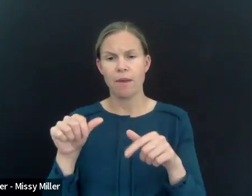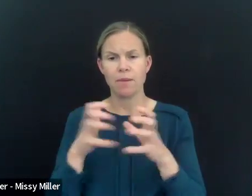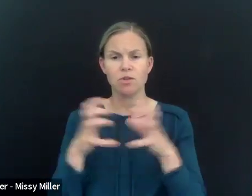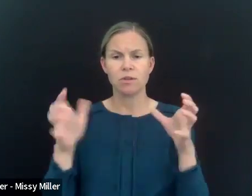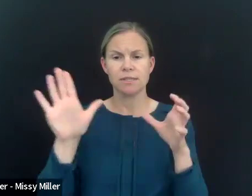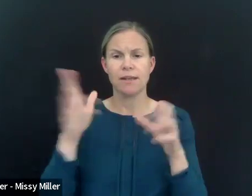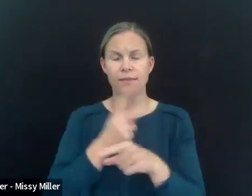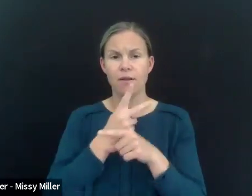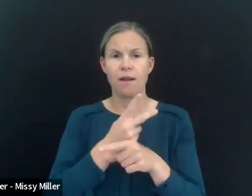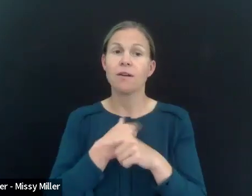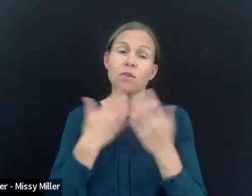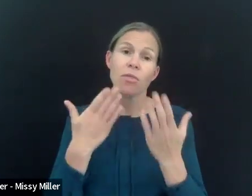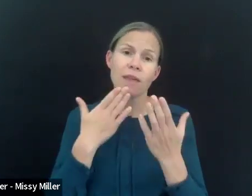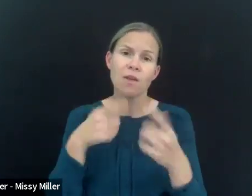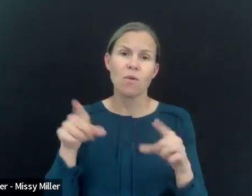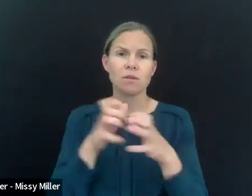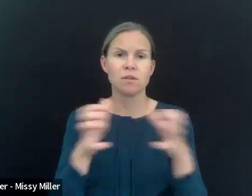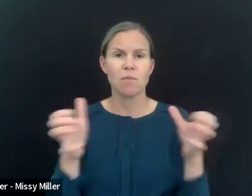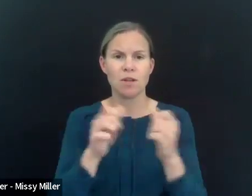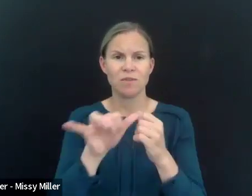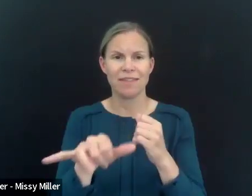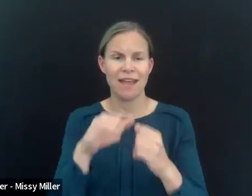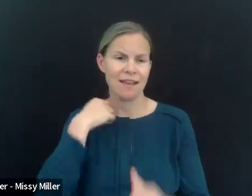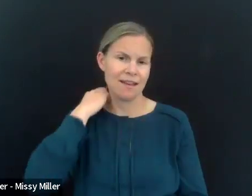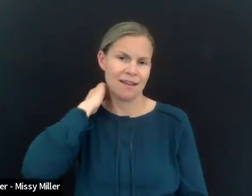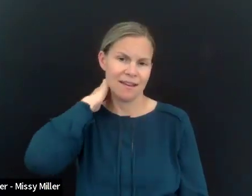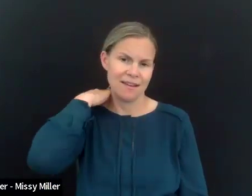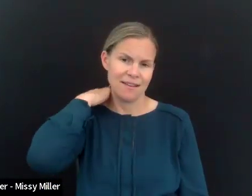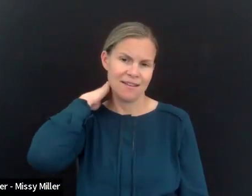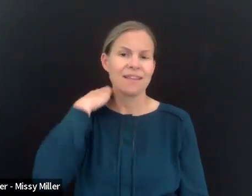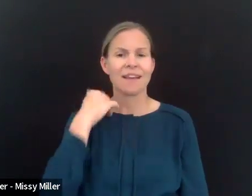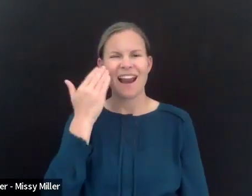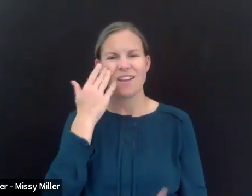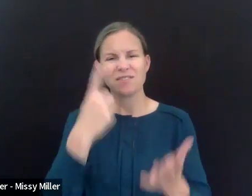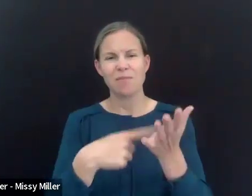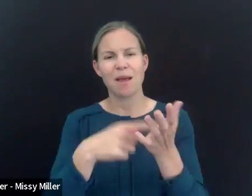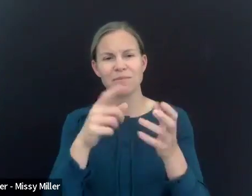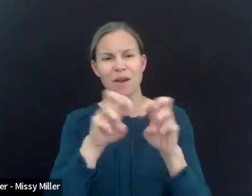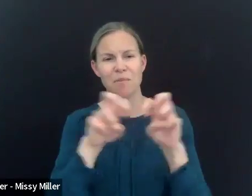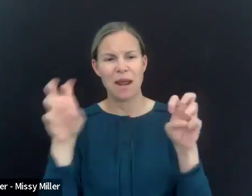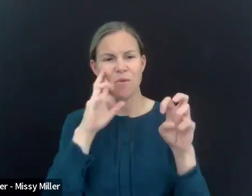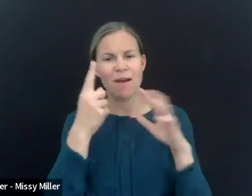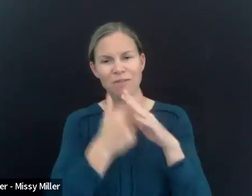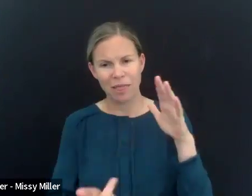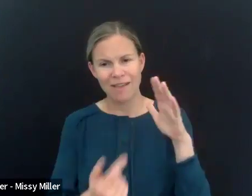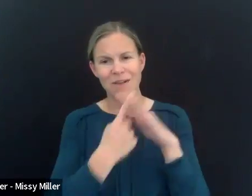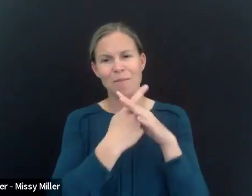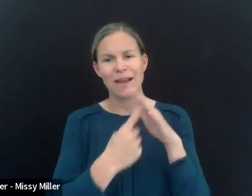So thank you to her, and sorry we had to drop off, and I know we'll have folks doing that as well throughout the call, so we'll just work with it.